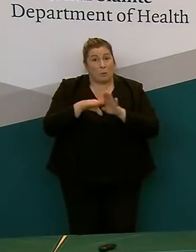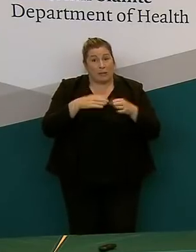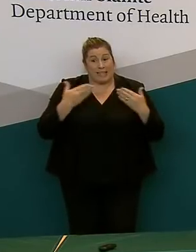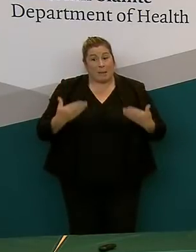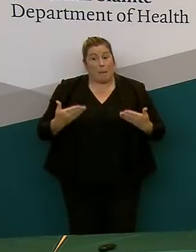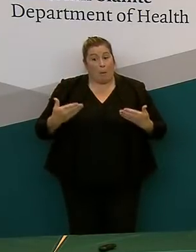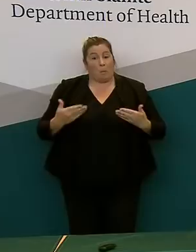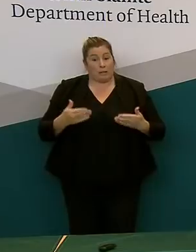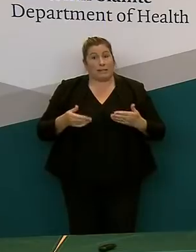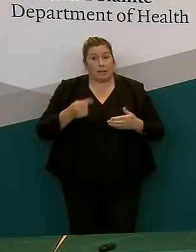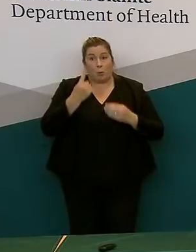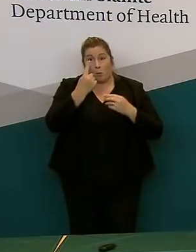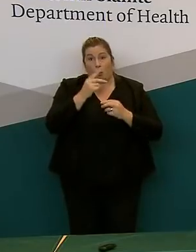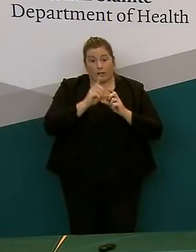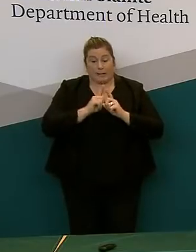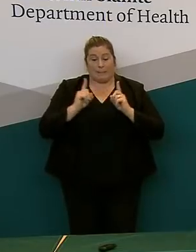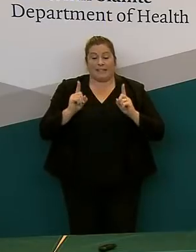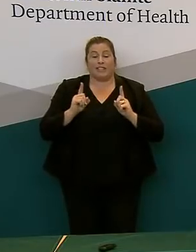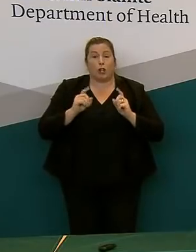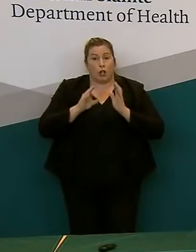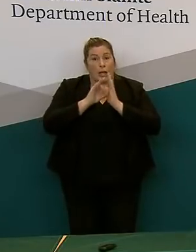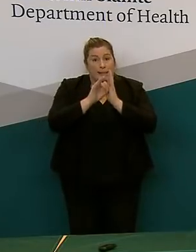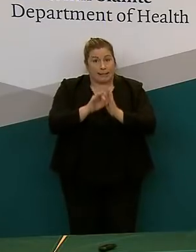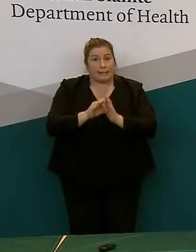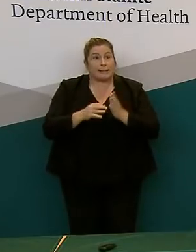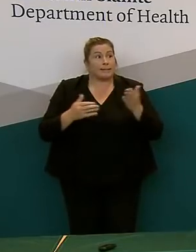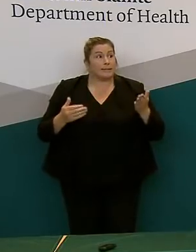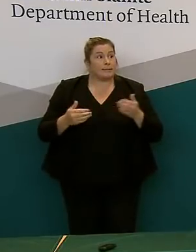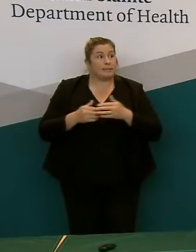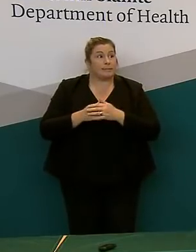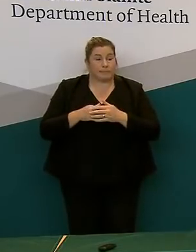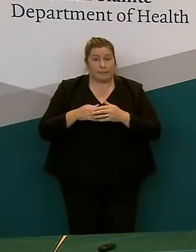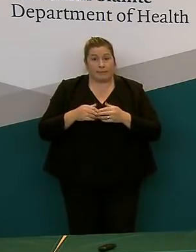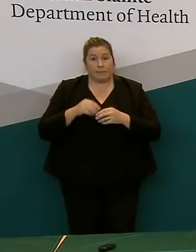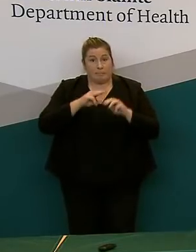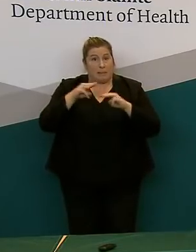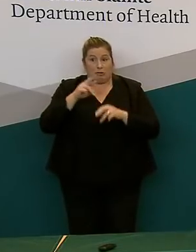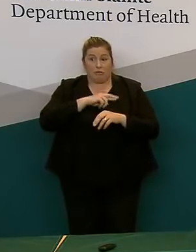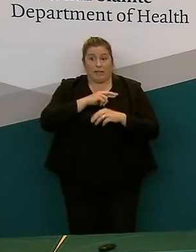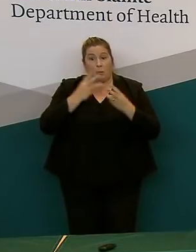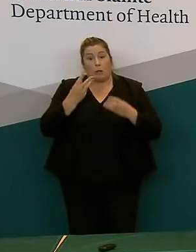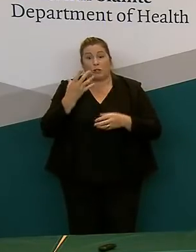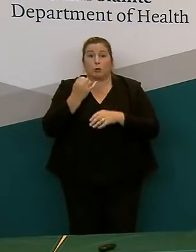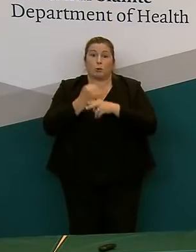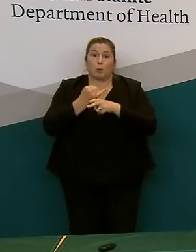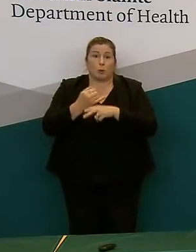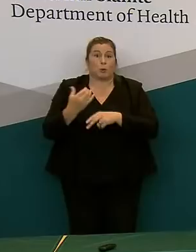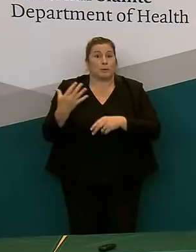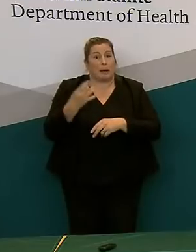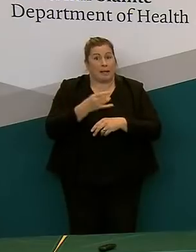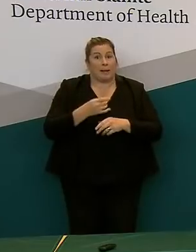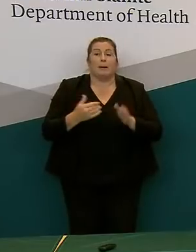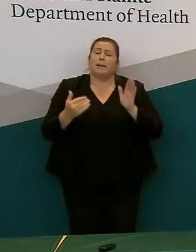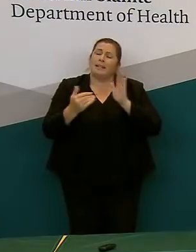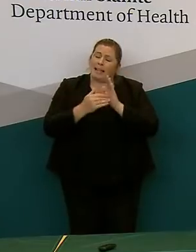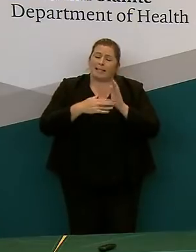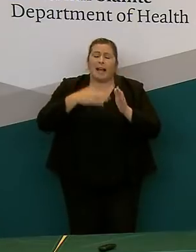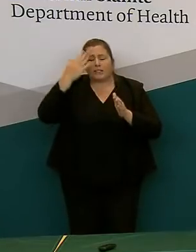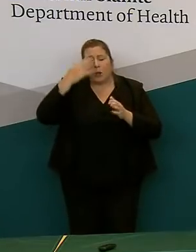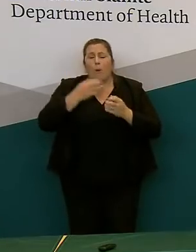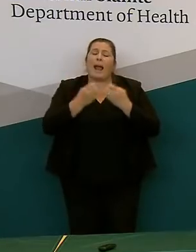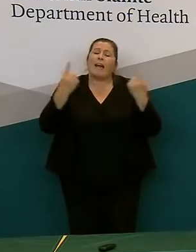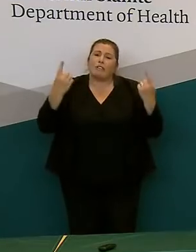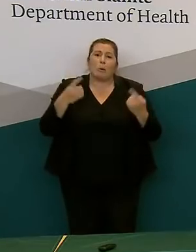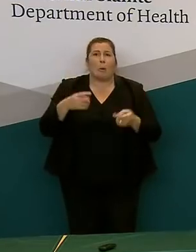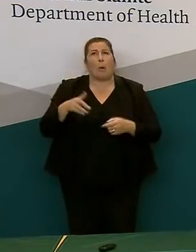certainly how things are at the moment. Even though there's a desire, obviously, from a lot of people to have the schools fully back. Fully accept that there's a desire.